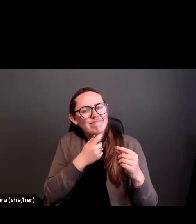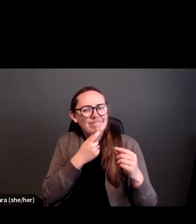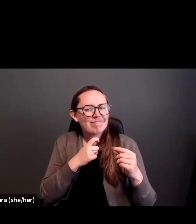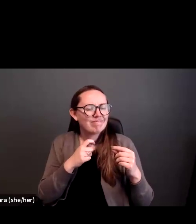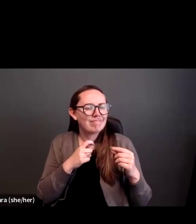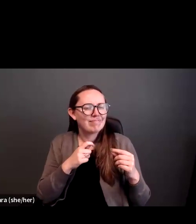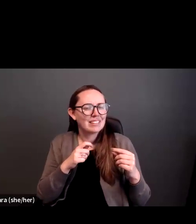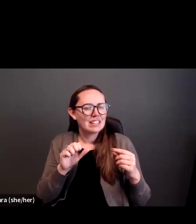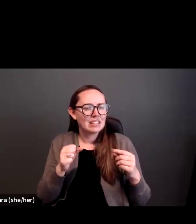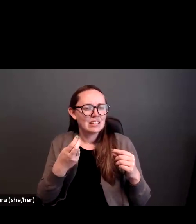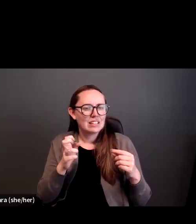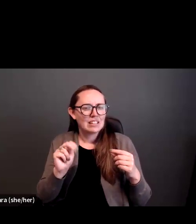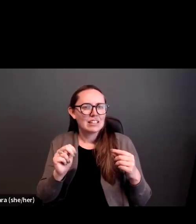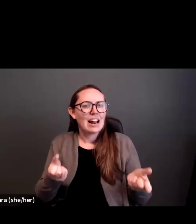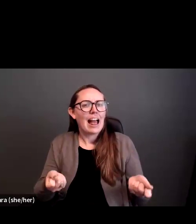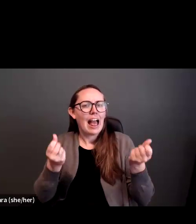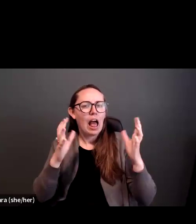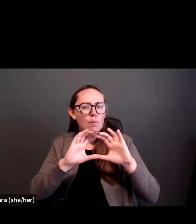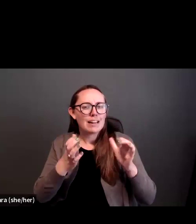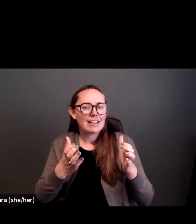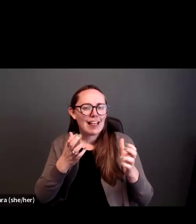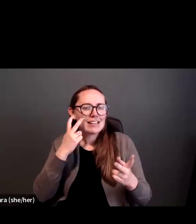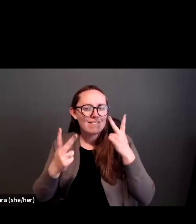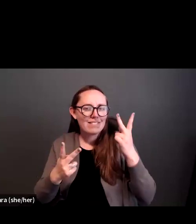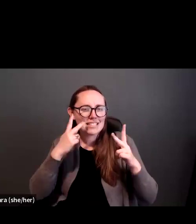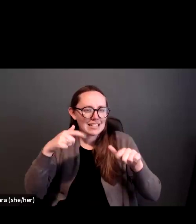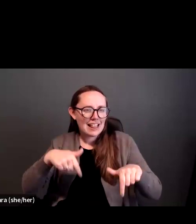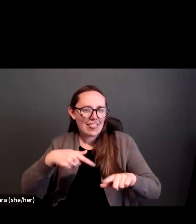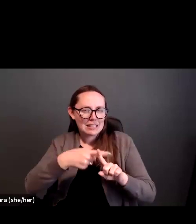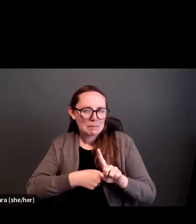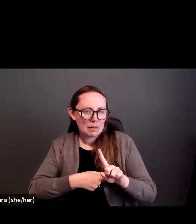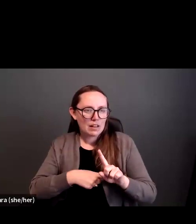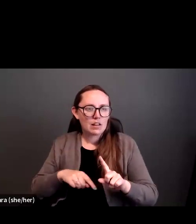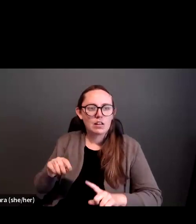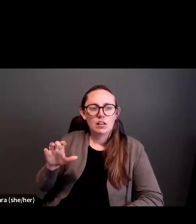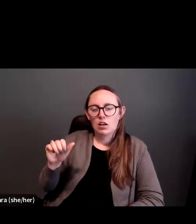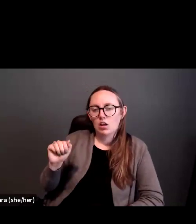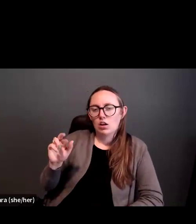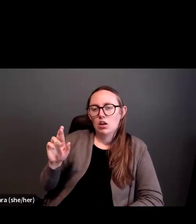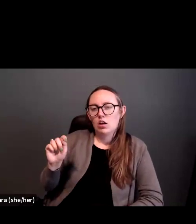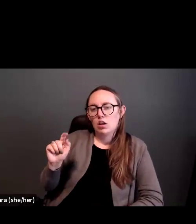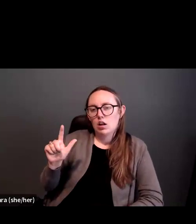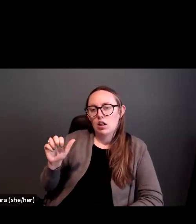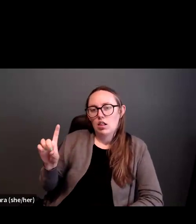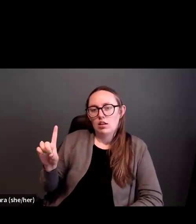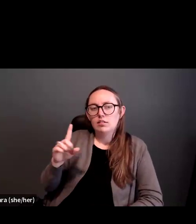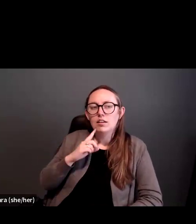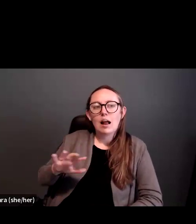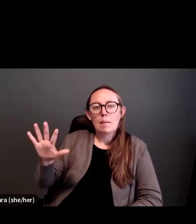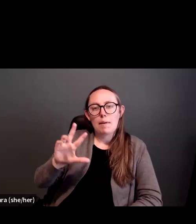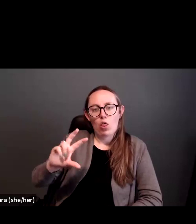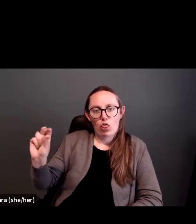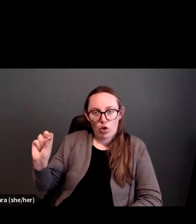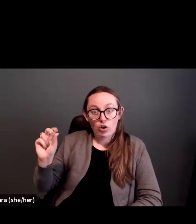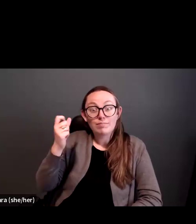do this semester? Oh yeah, That might be a good starting point. this semester we do about 30 some. In the fall we do